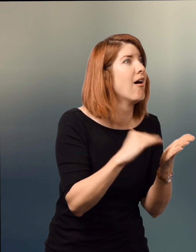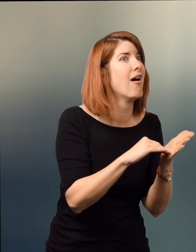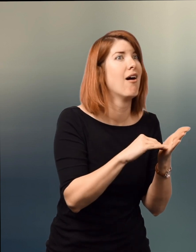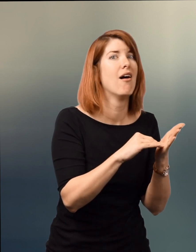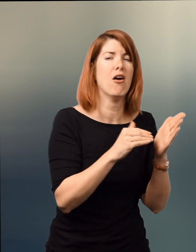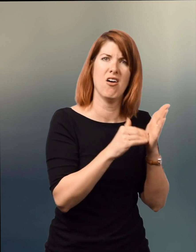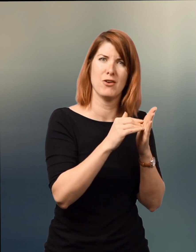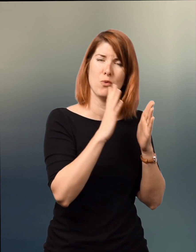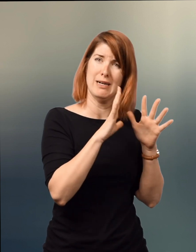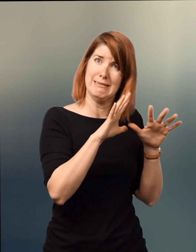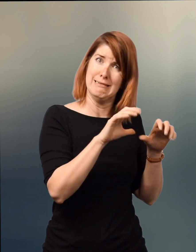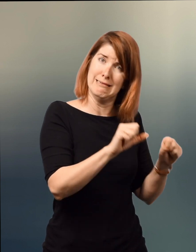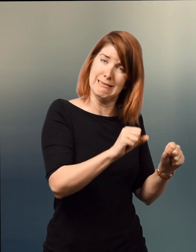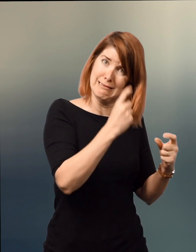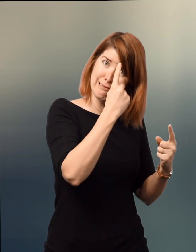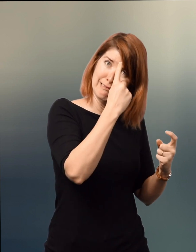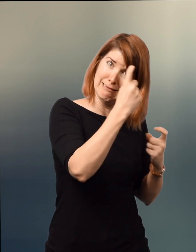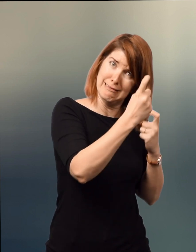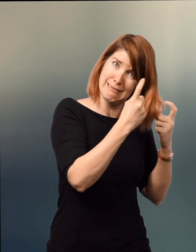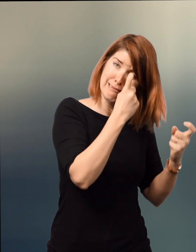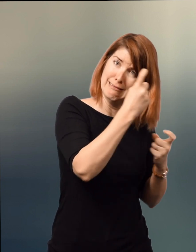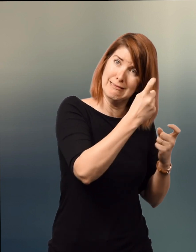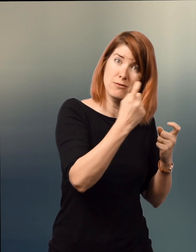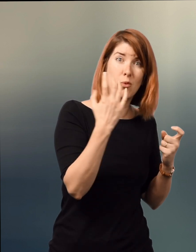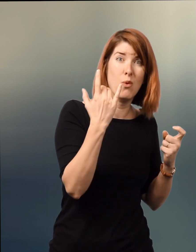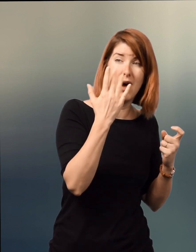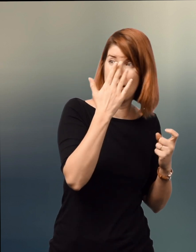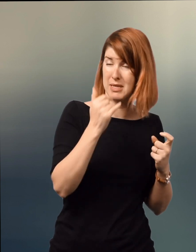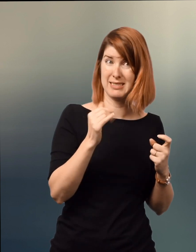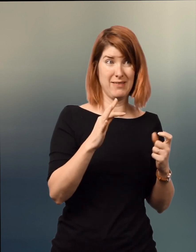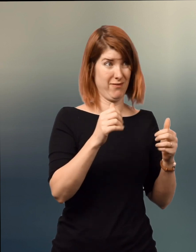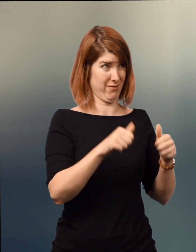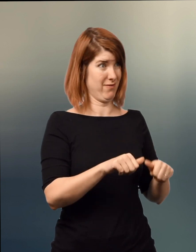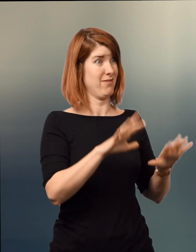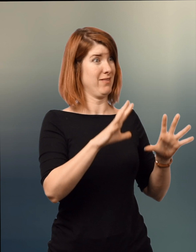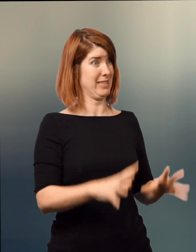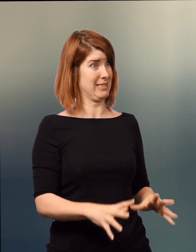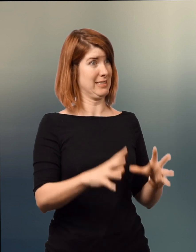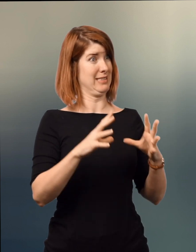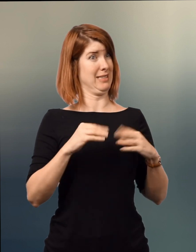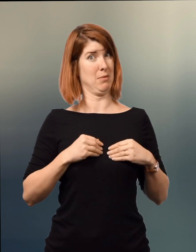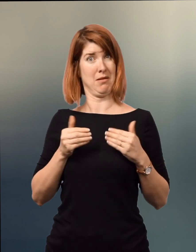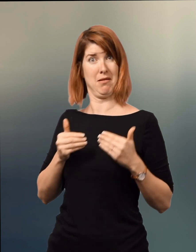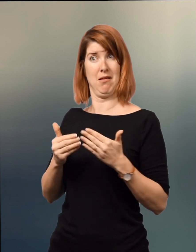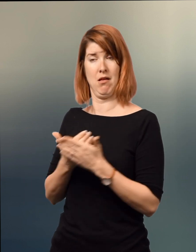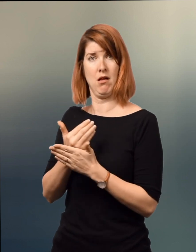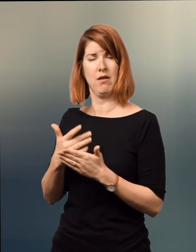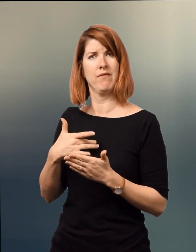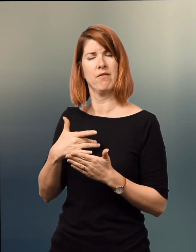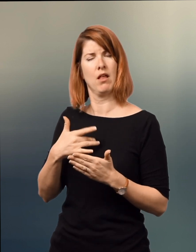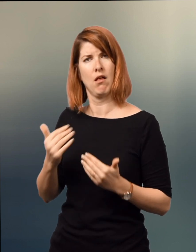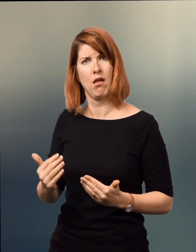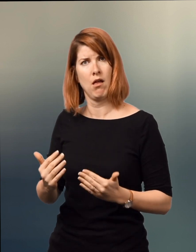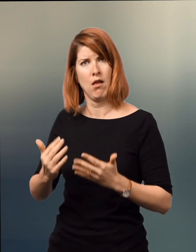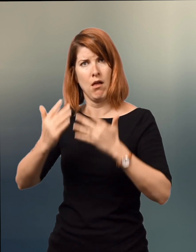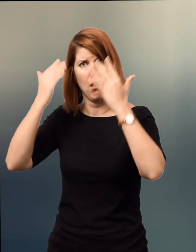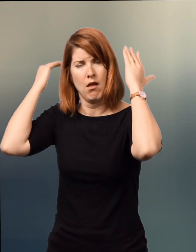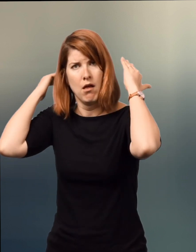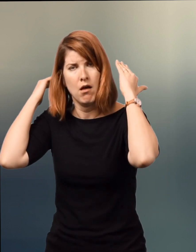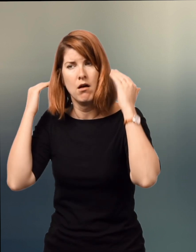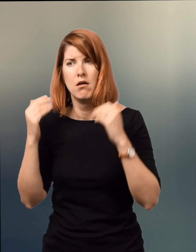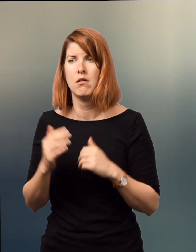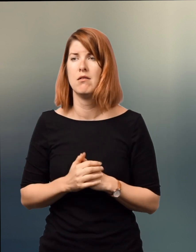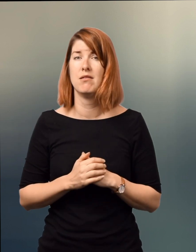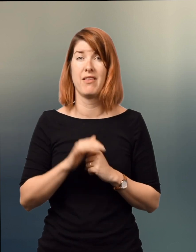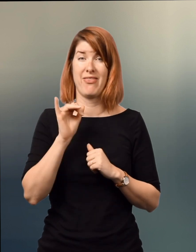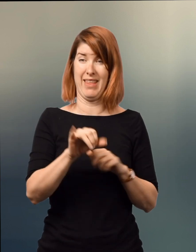the overwhelming feelings that would come if they were to accept the reality that they are facing. These fantasies are very